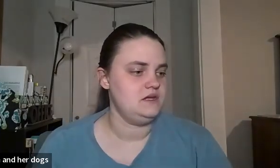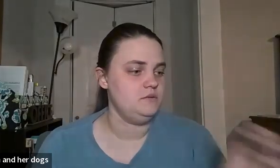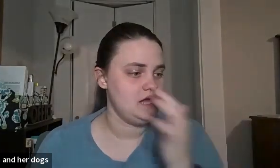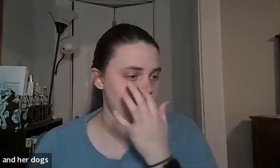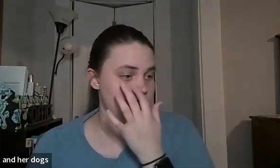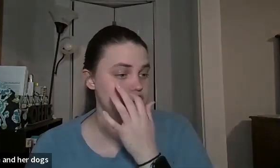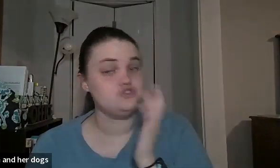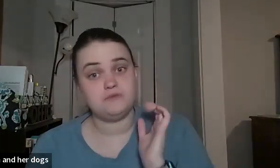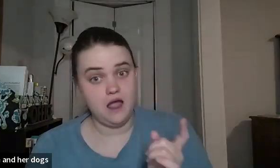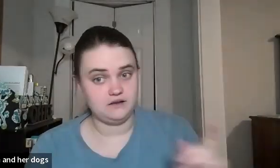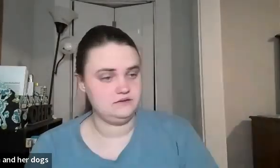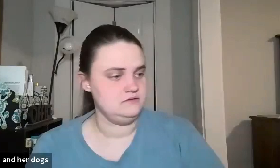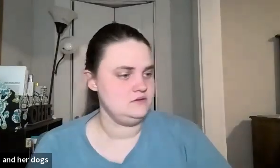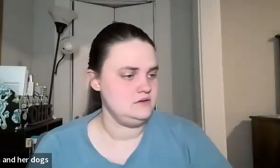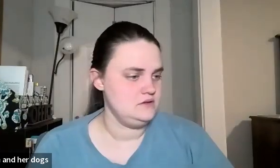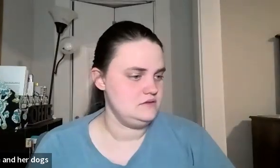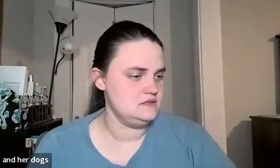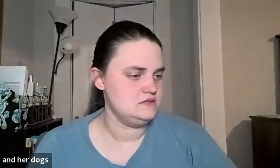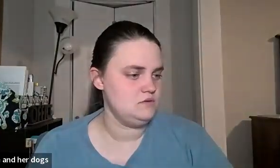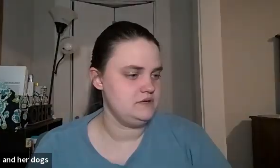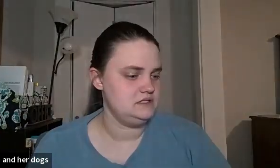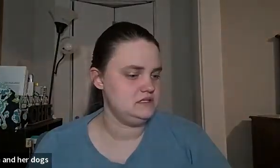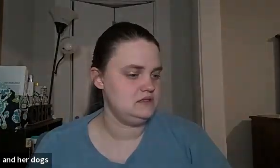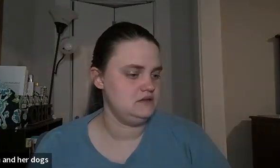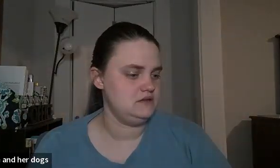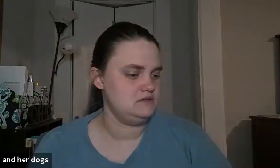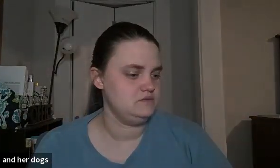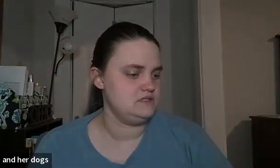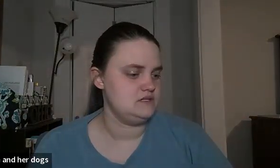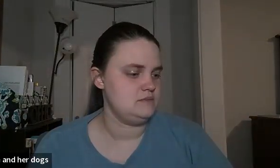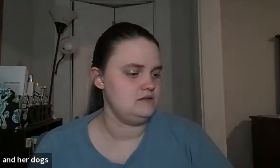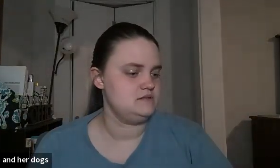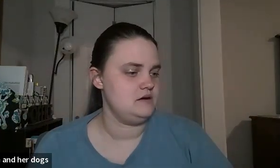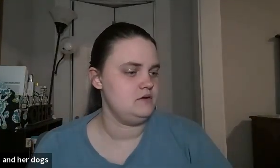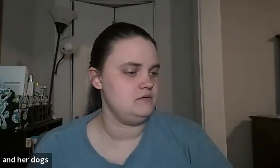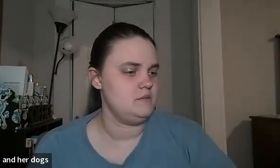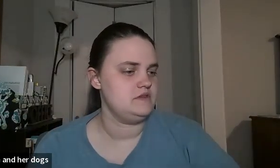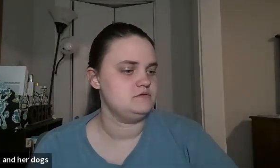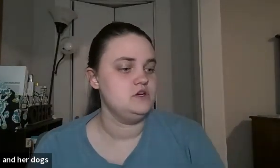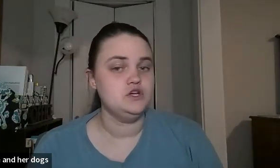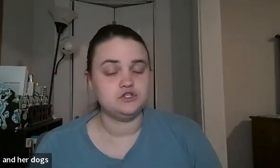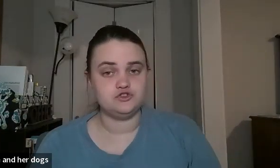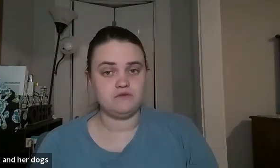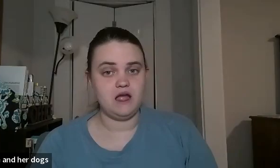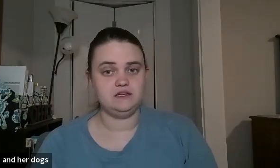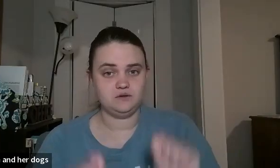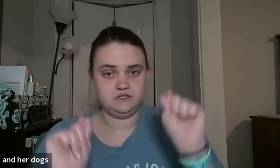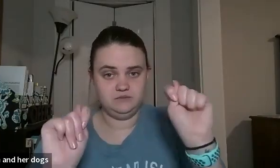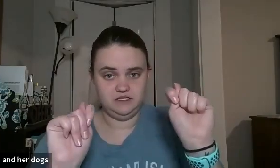we have track. This is one we didn't, this one wasn't on my list, but I remember this one. So track is going to be